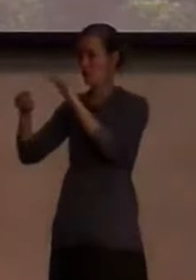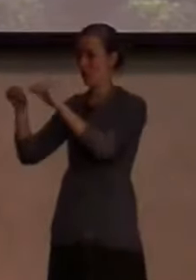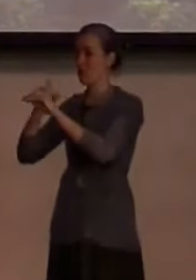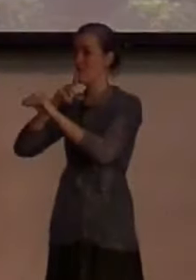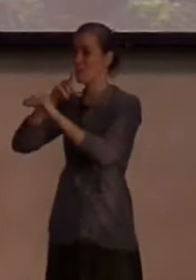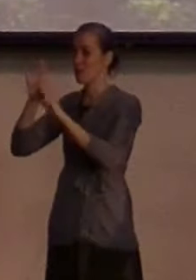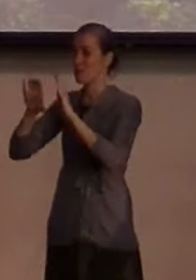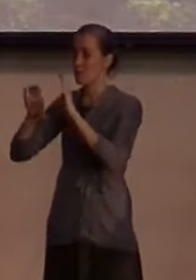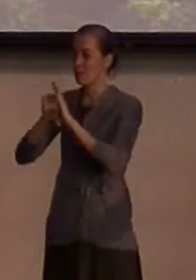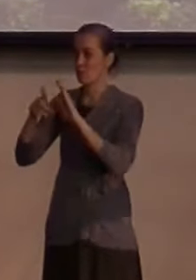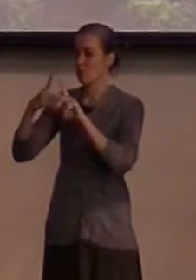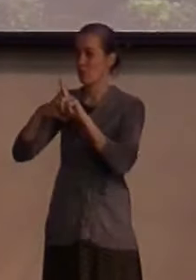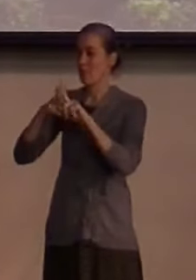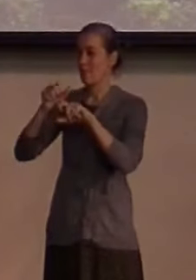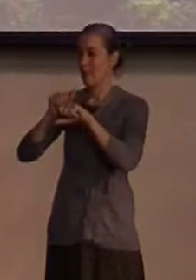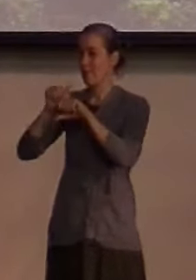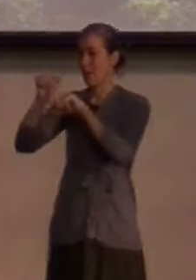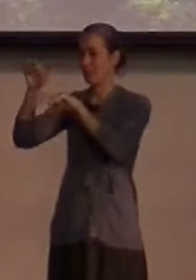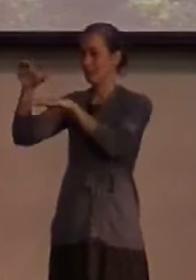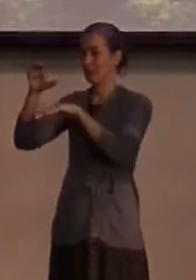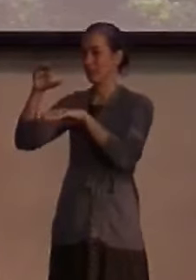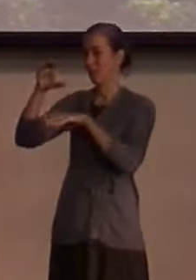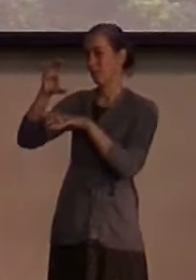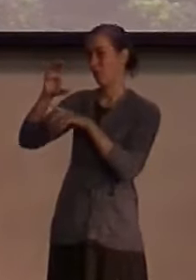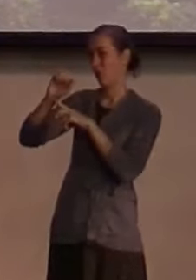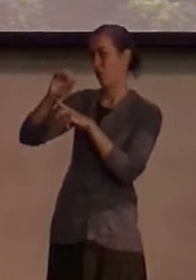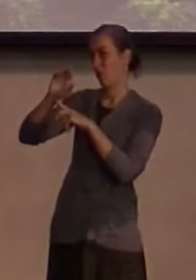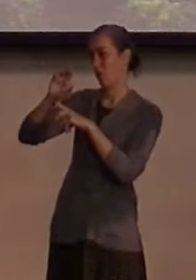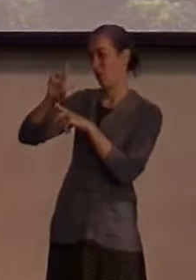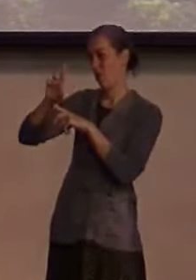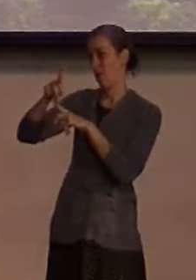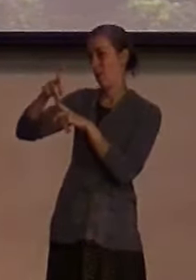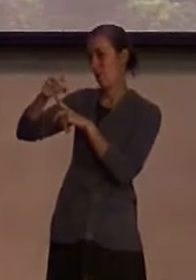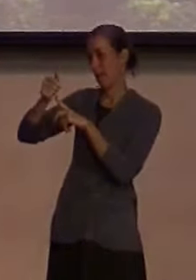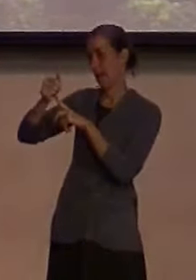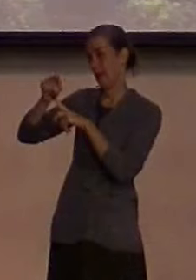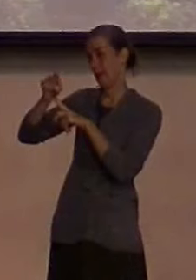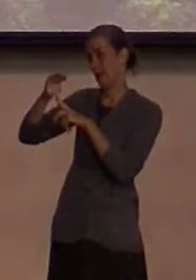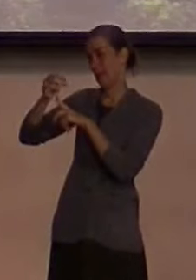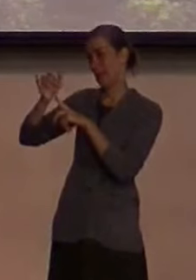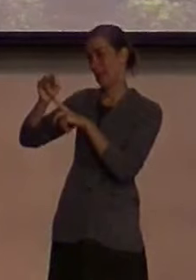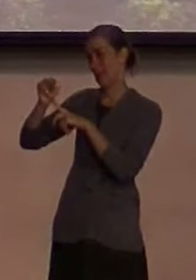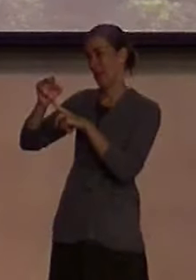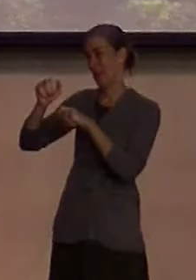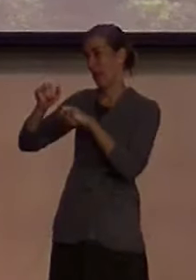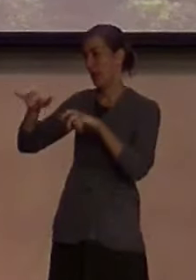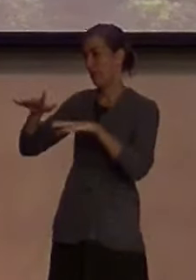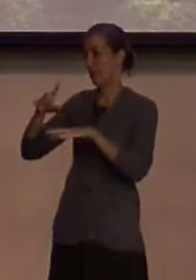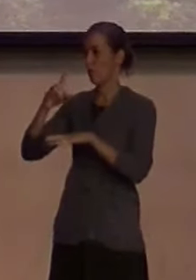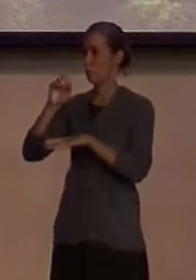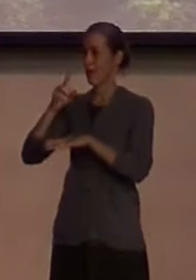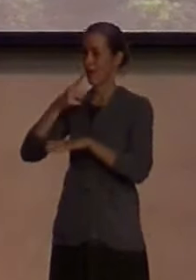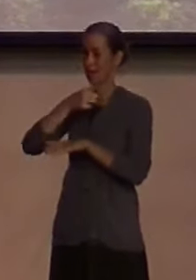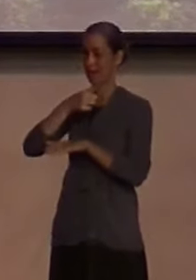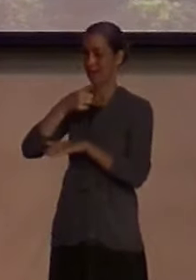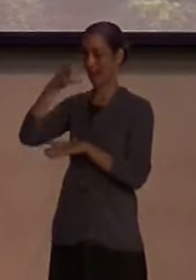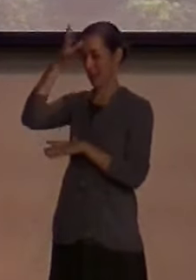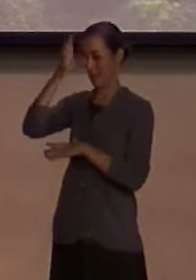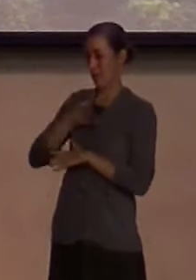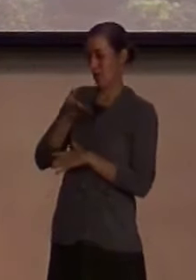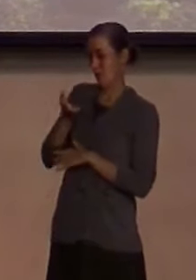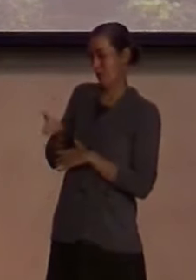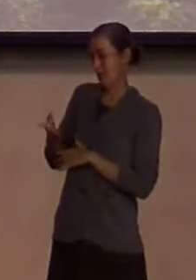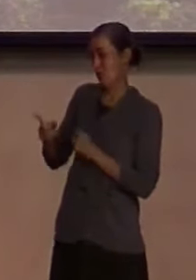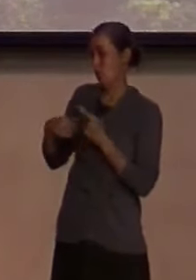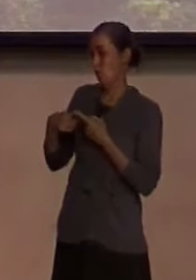the Carpathian Mountains. So I wanted to kind of take you back to the place that maybe Stuart Hine was when he penned some of these songs. And